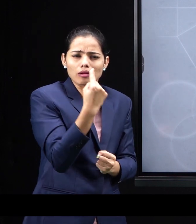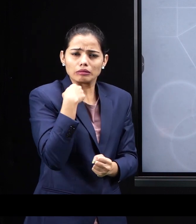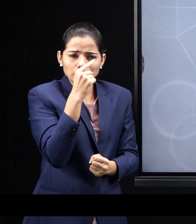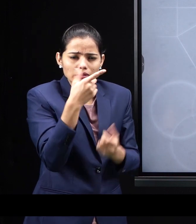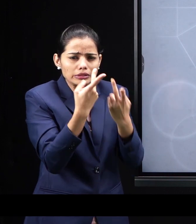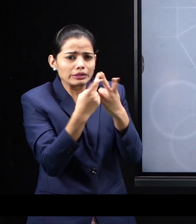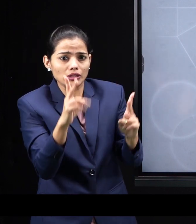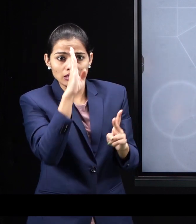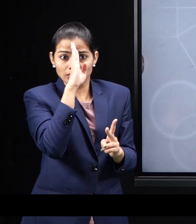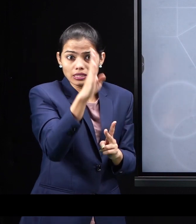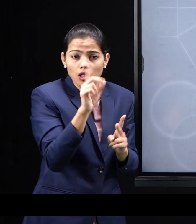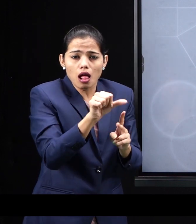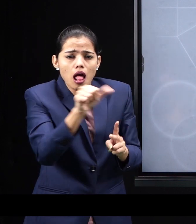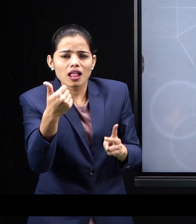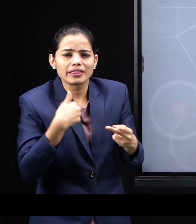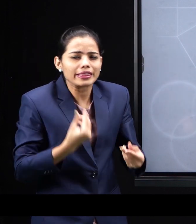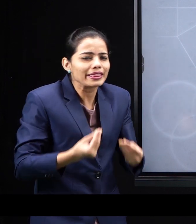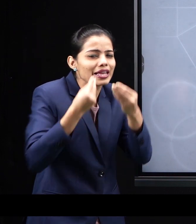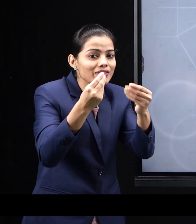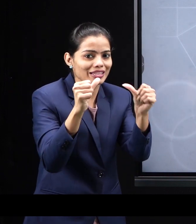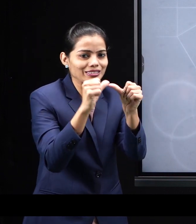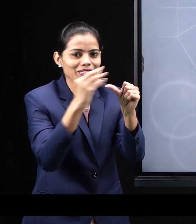given n of A and n of B.